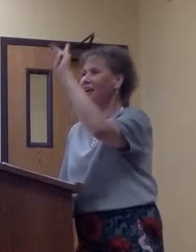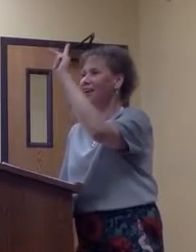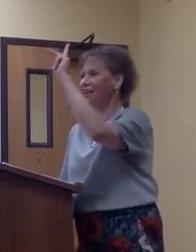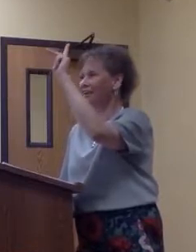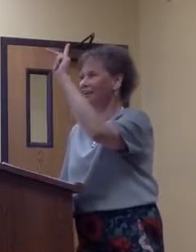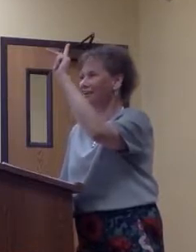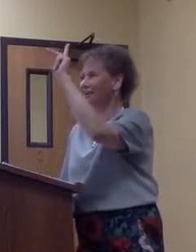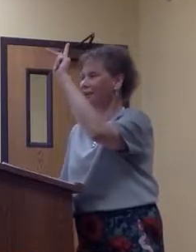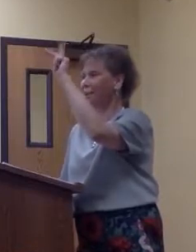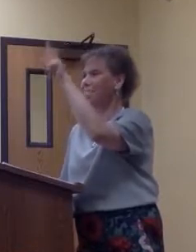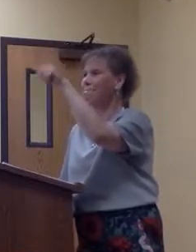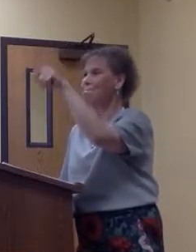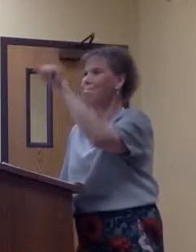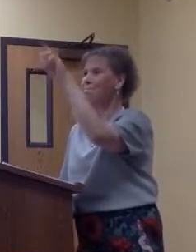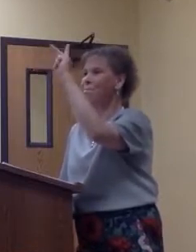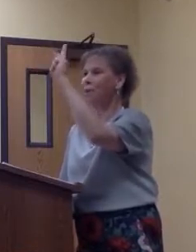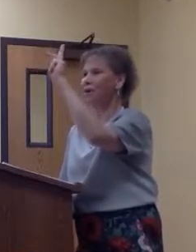P-A-R-K. Park.